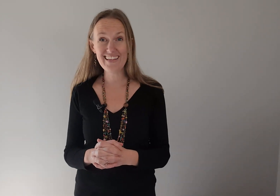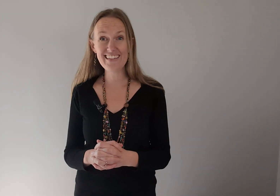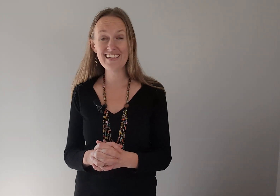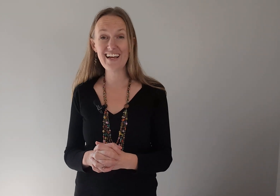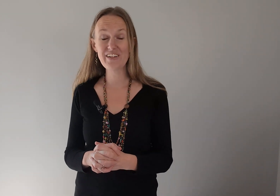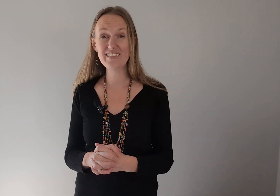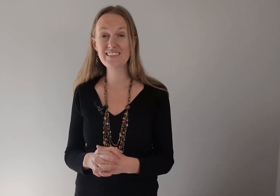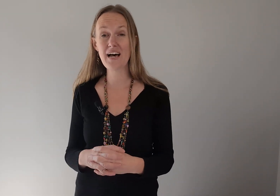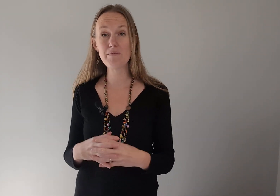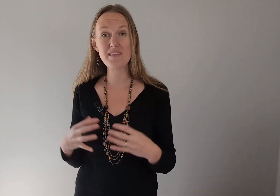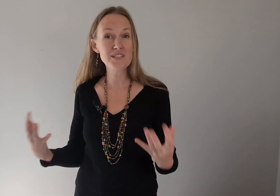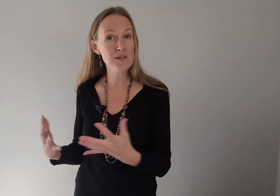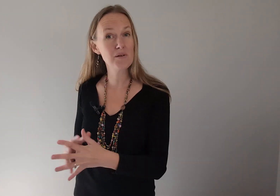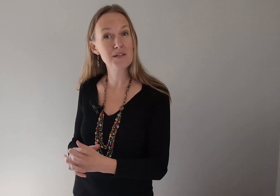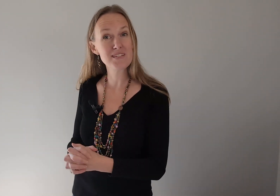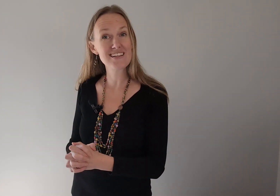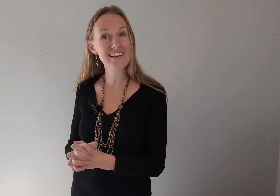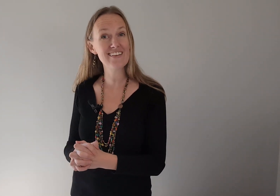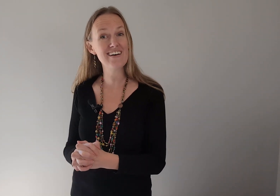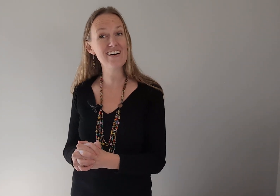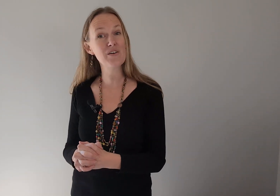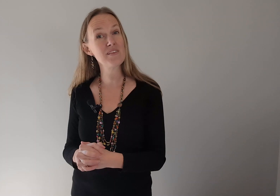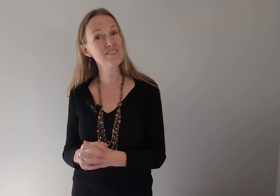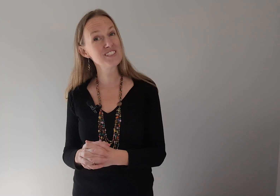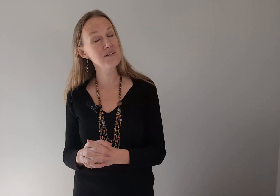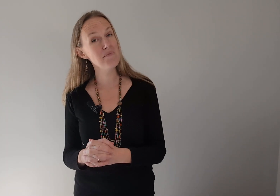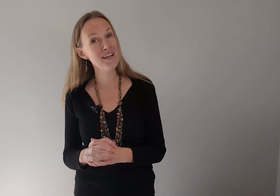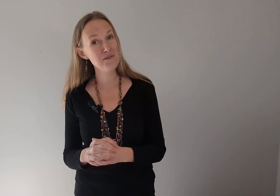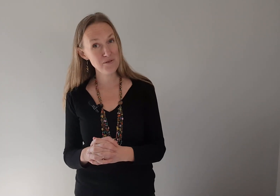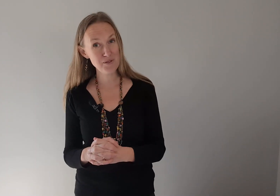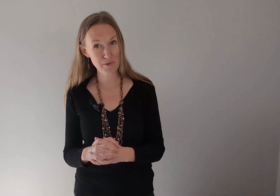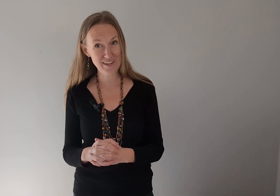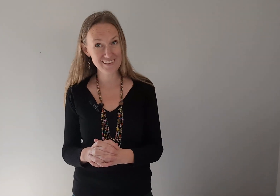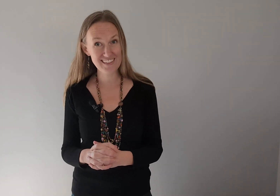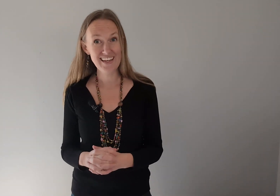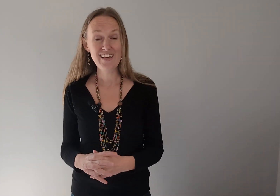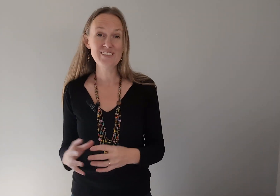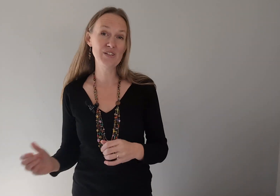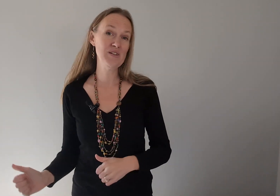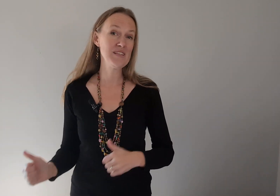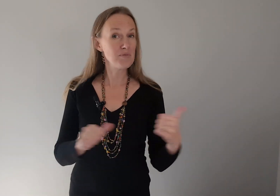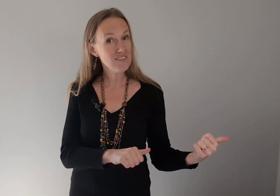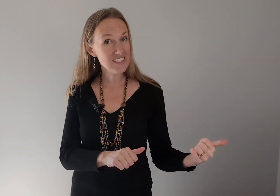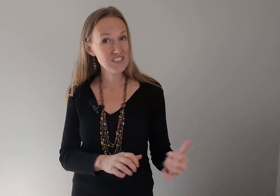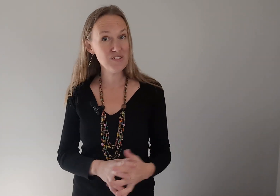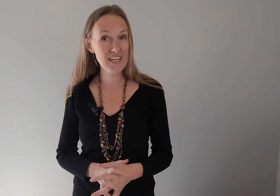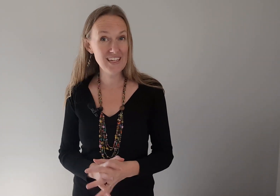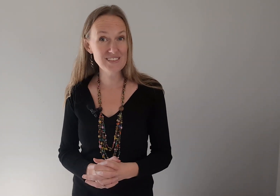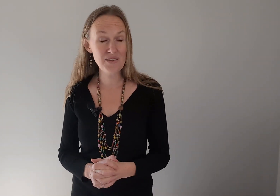the 1800s. But this week, we're going to be signing along with a version by Newsboys. So in the previous 2 days,